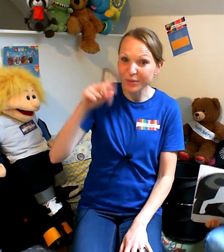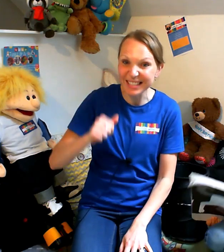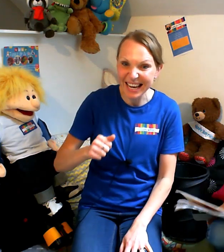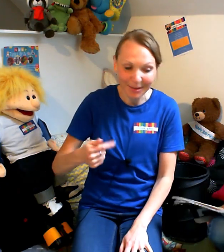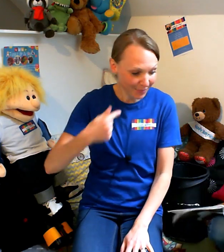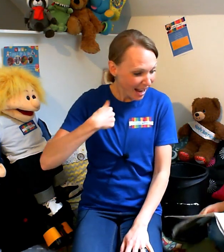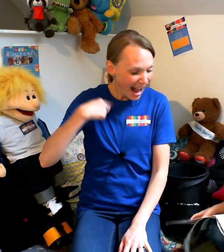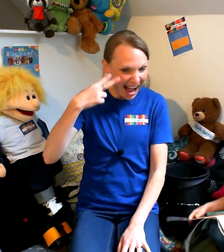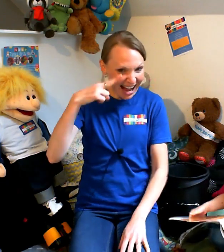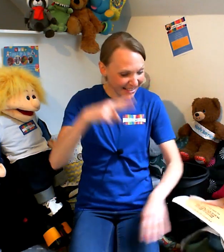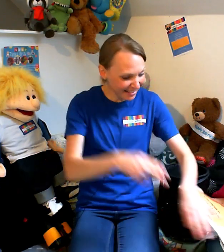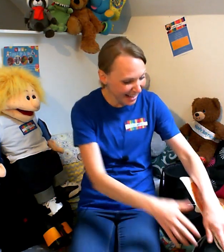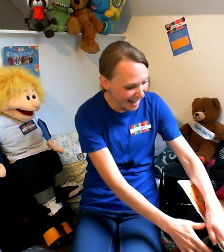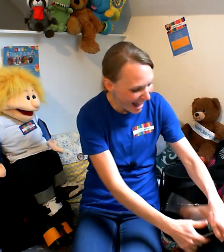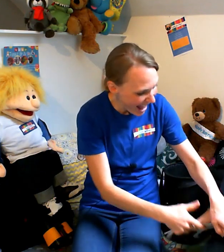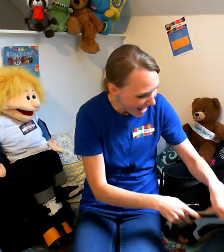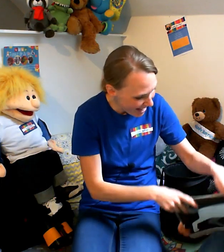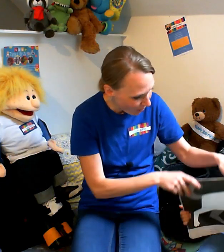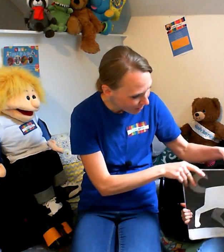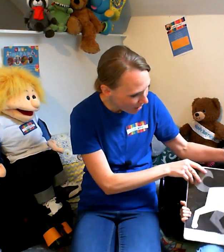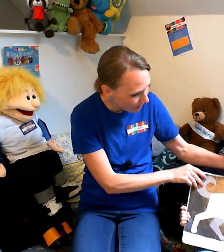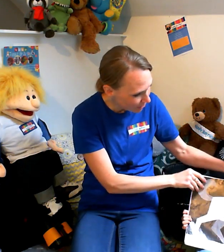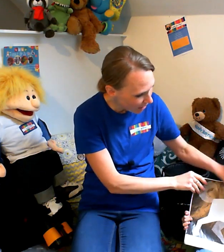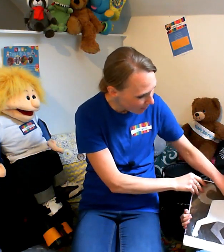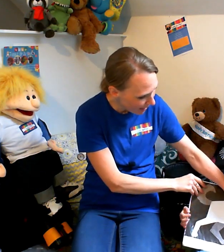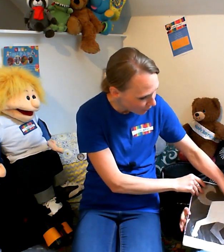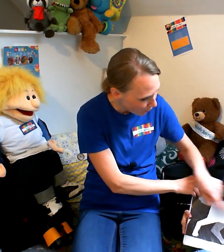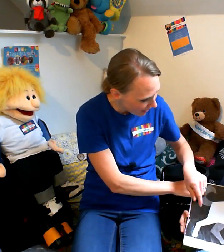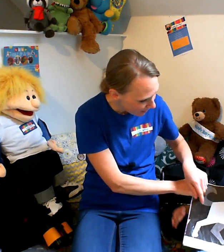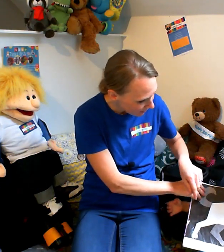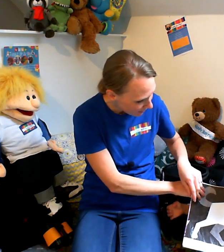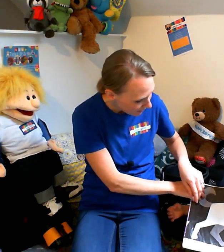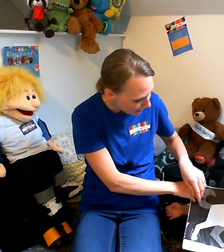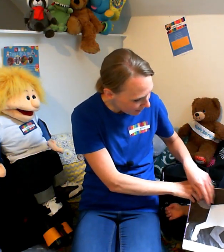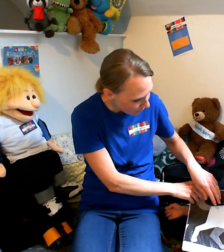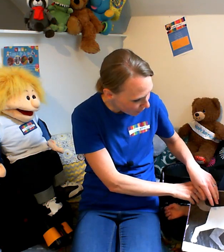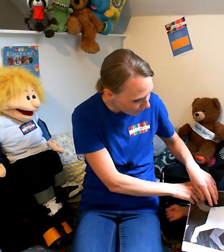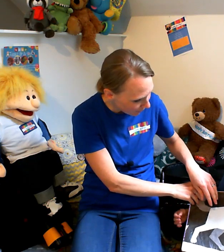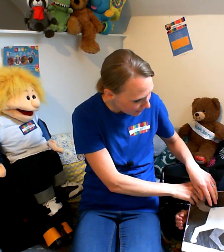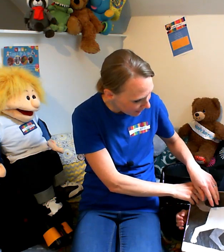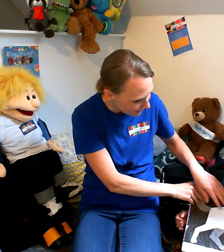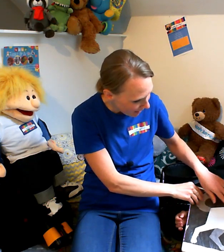see? I see a, hold it up and turn the page for me. Let's have a look at what he sees now.